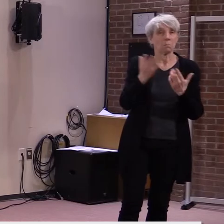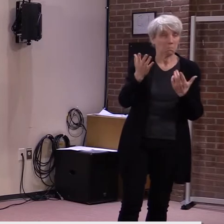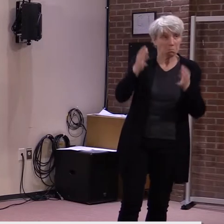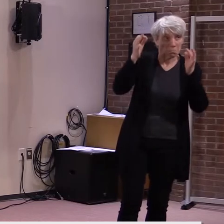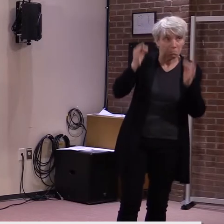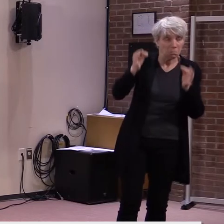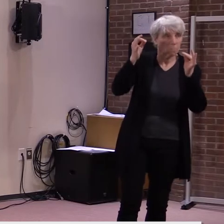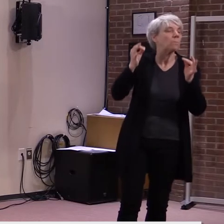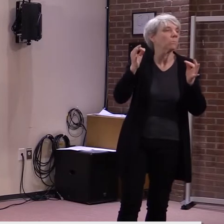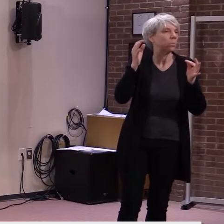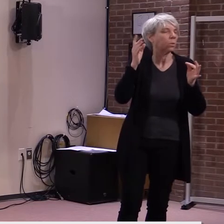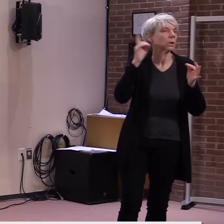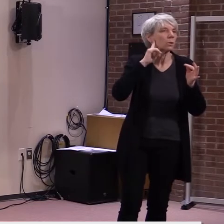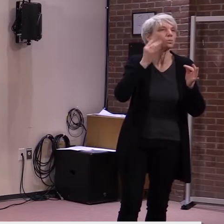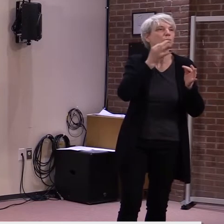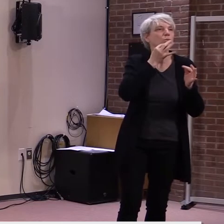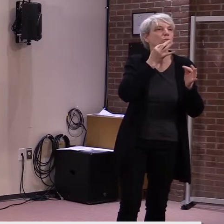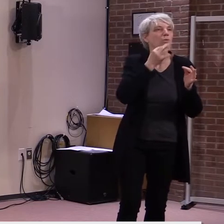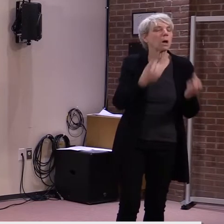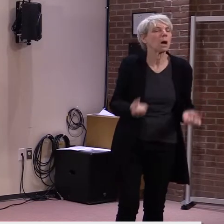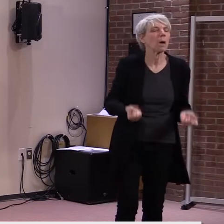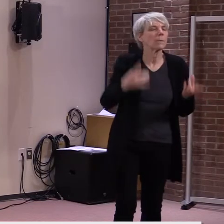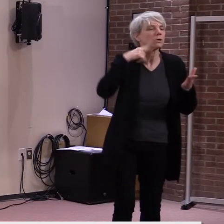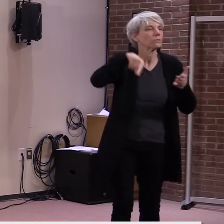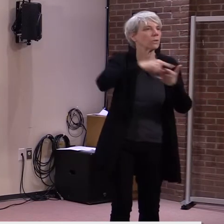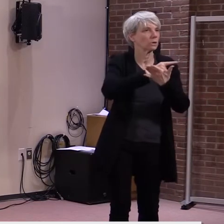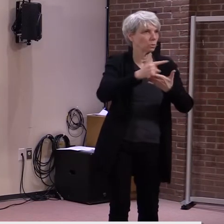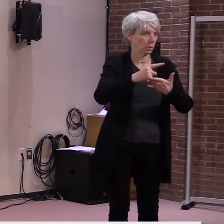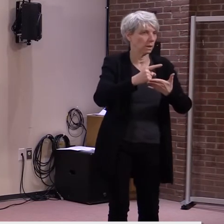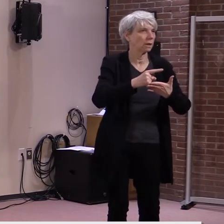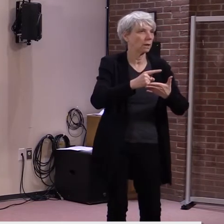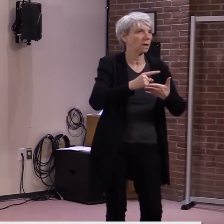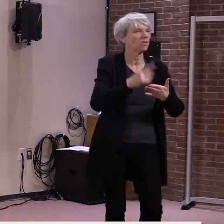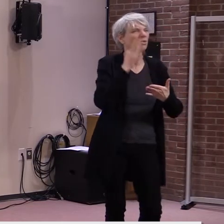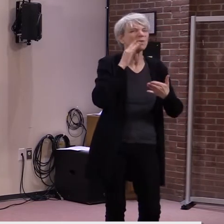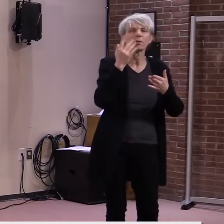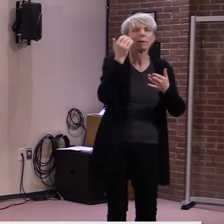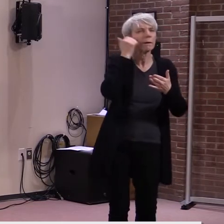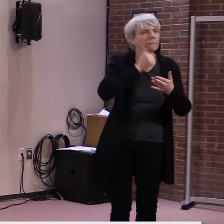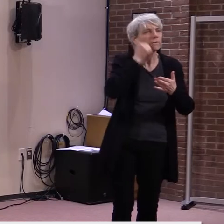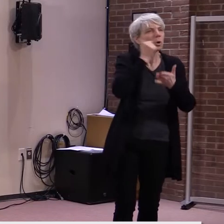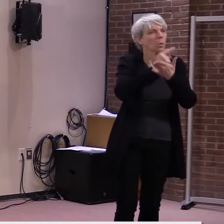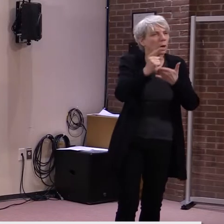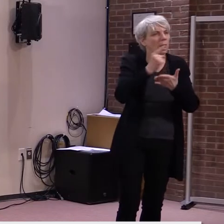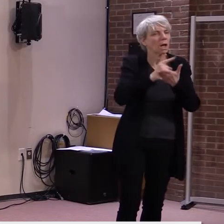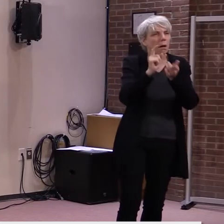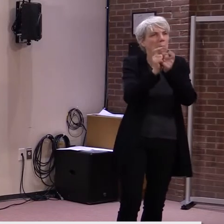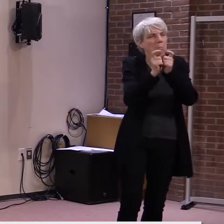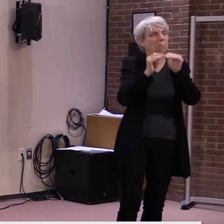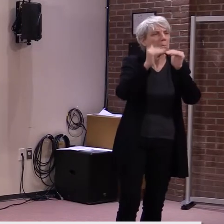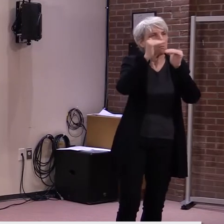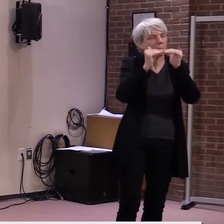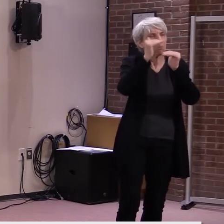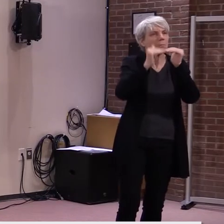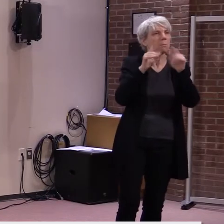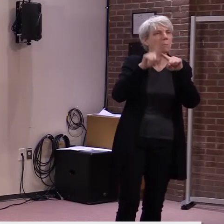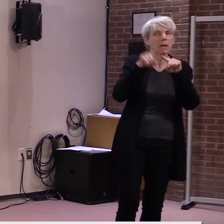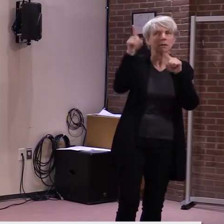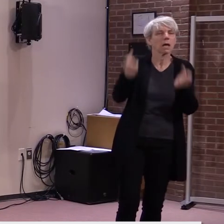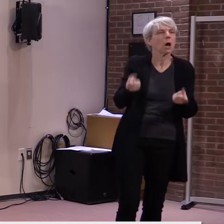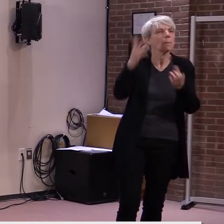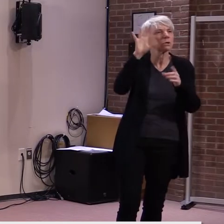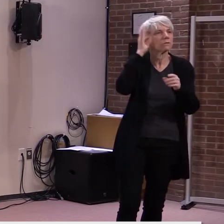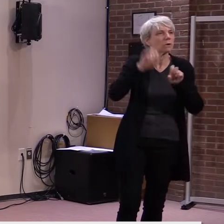while in terms of what our weekly allocation, our consistent and regular